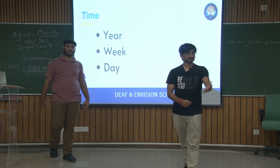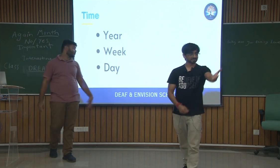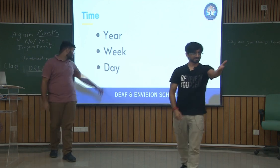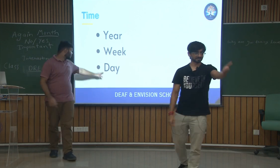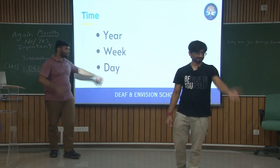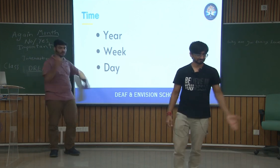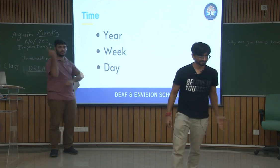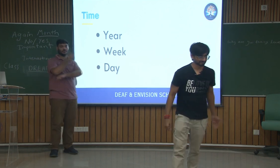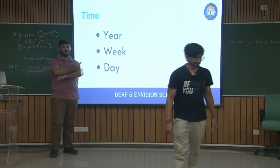Sir.